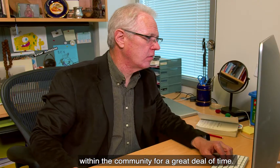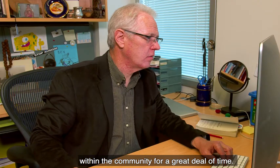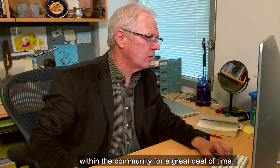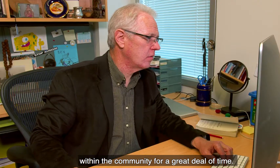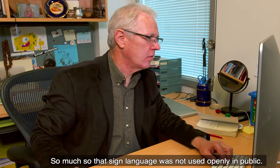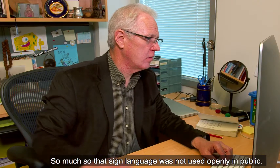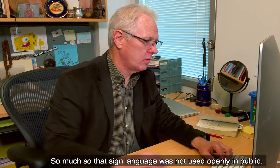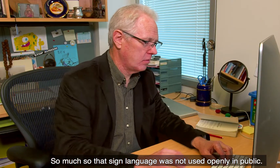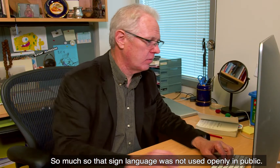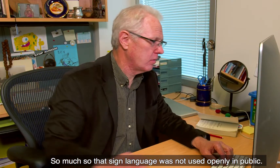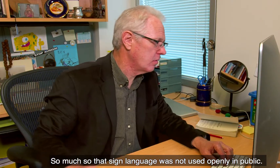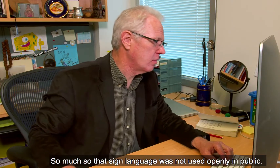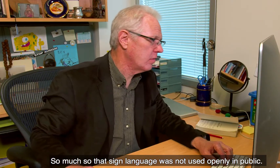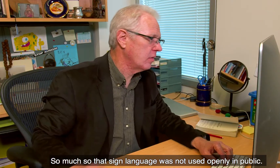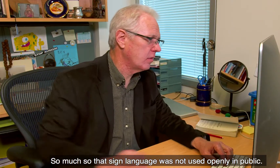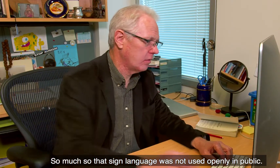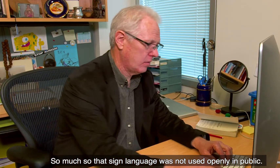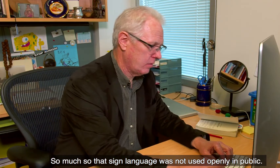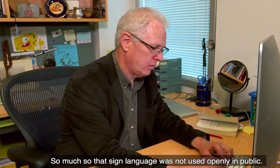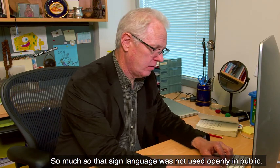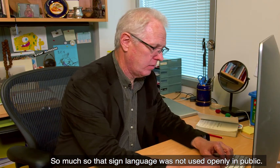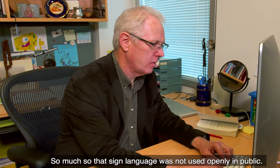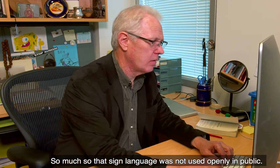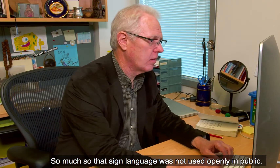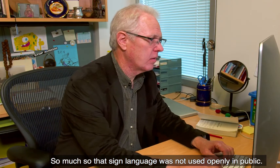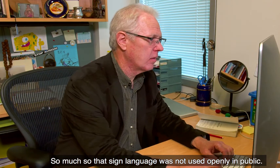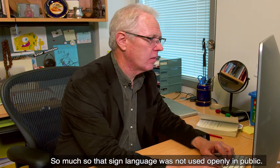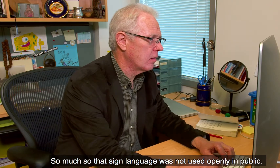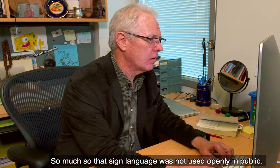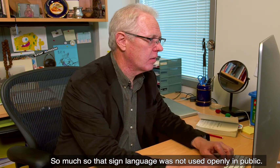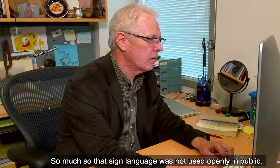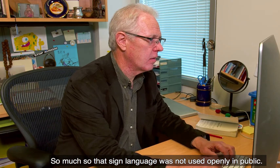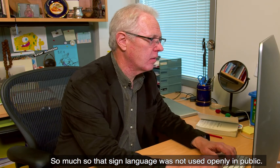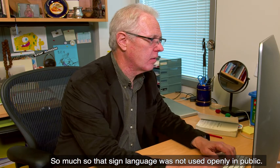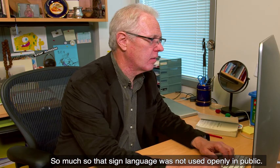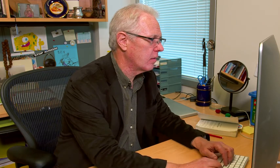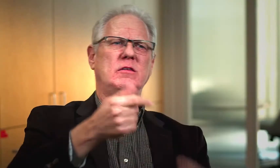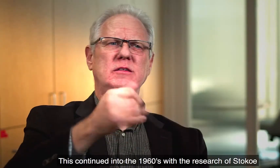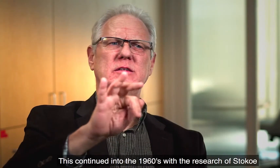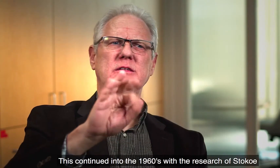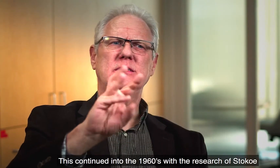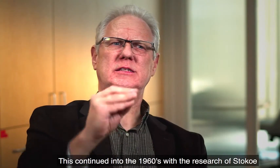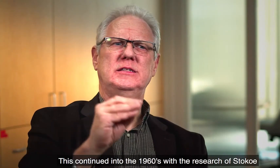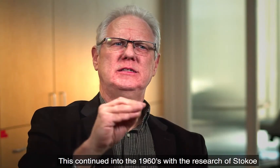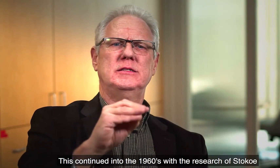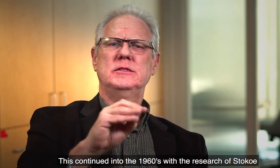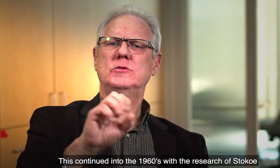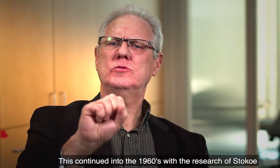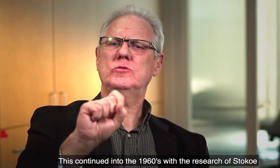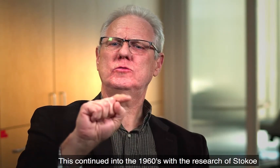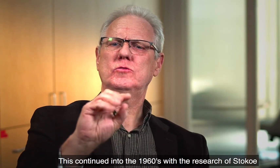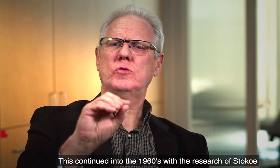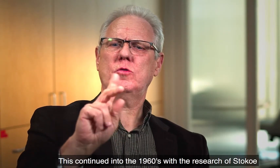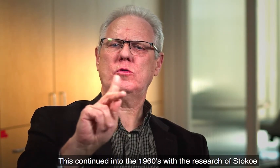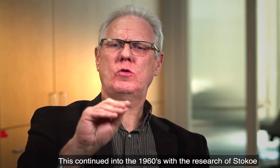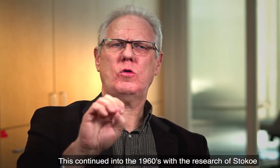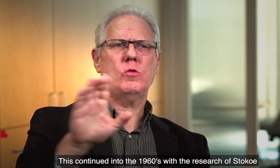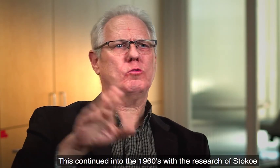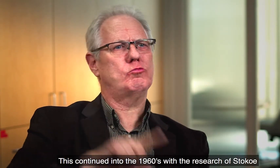so that signed languages were not used openly in public. And really this continued until the 1960s with the